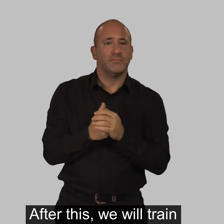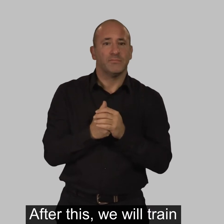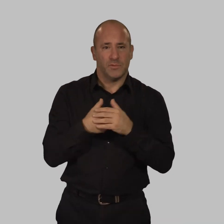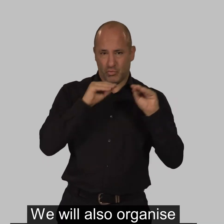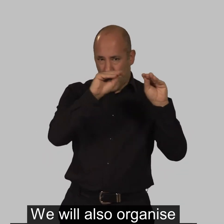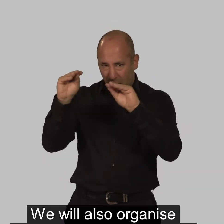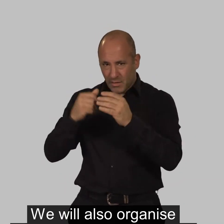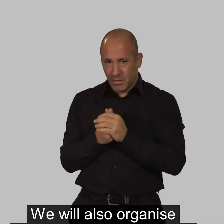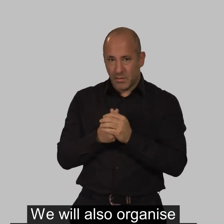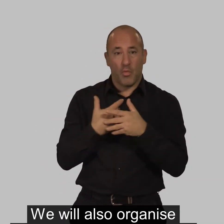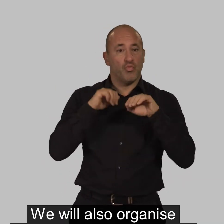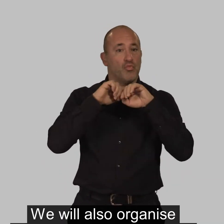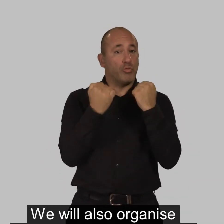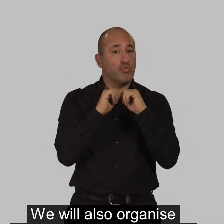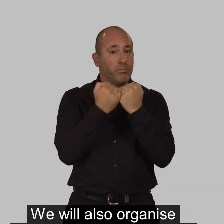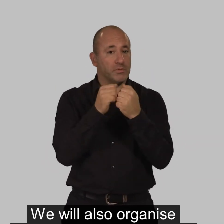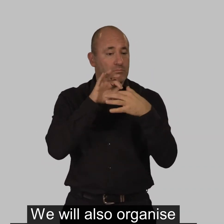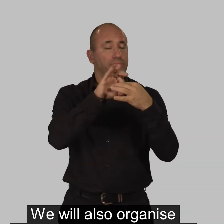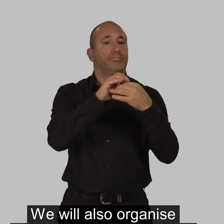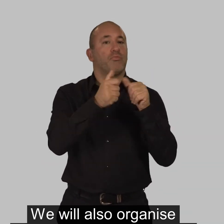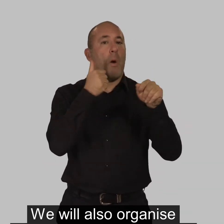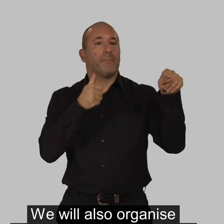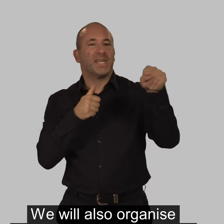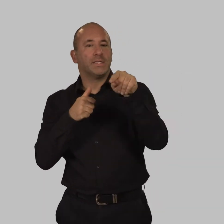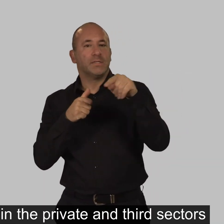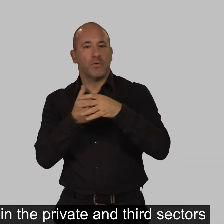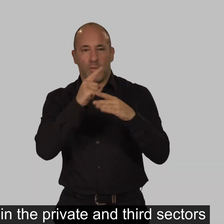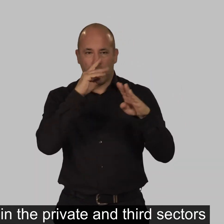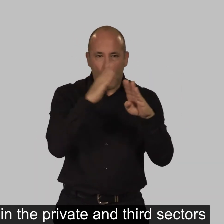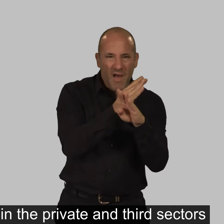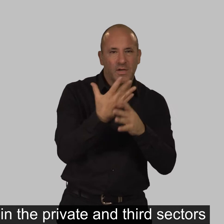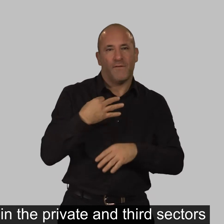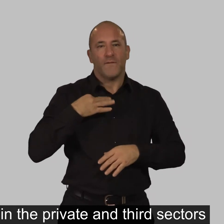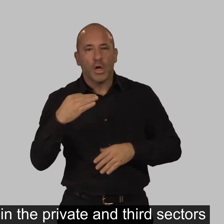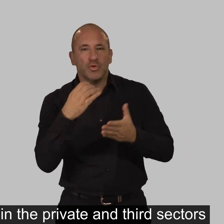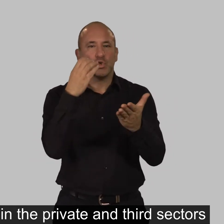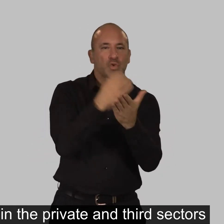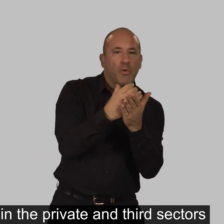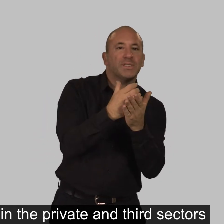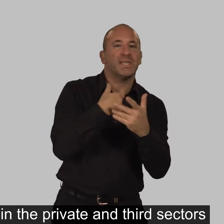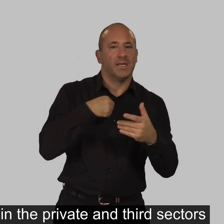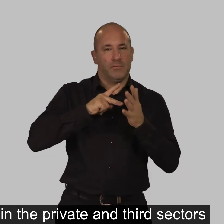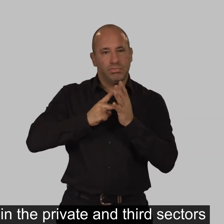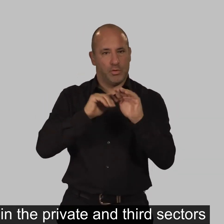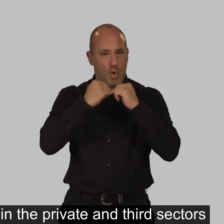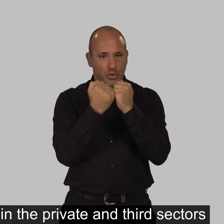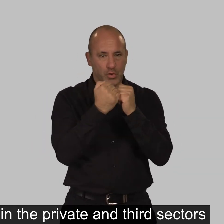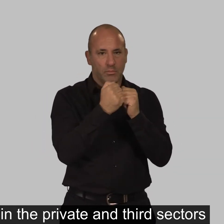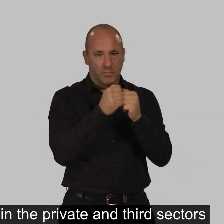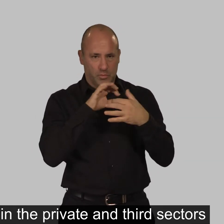We will also organise workshops with employers in the private and third sectors to develop the best